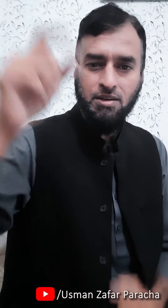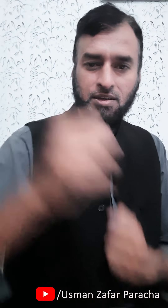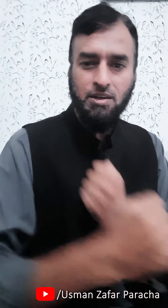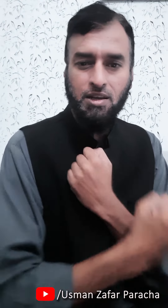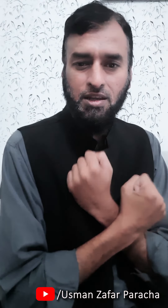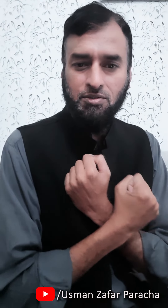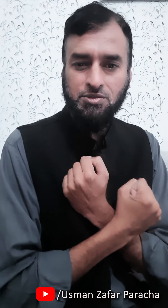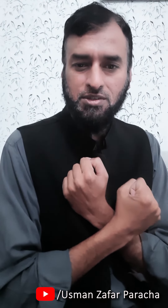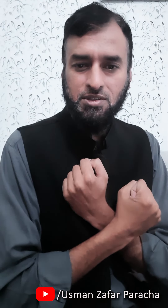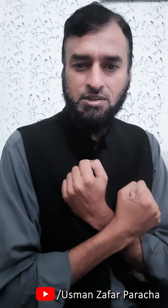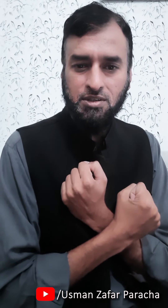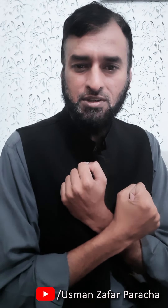loves